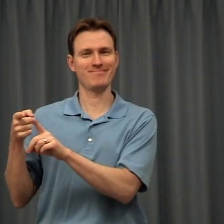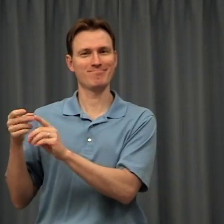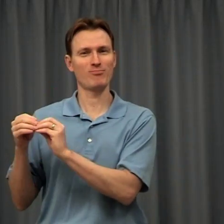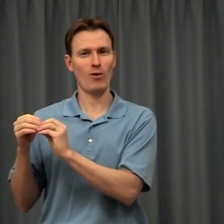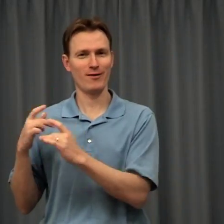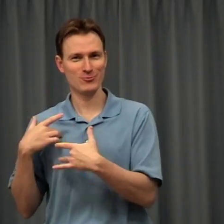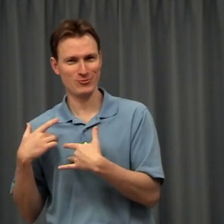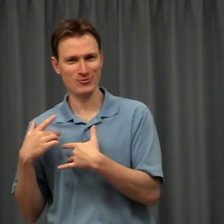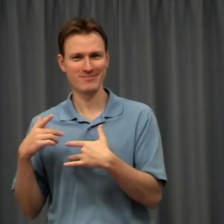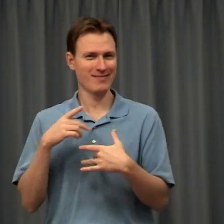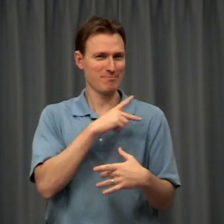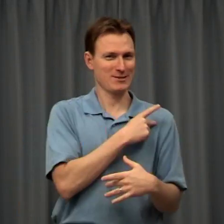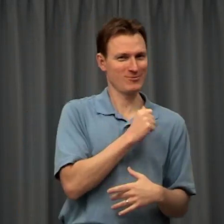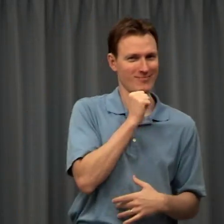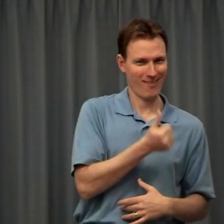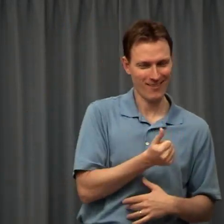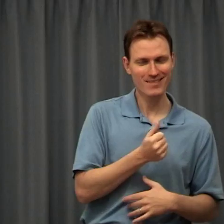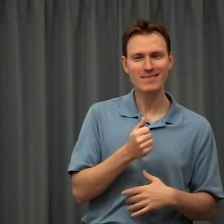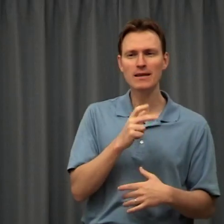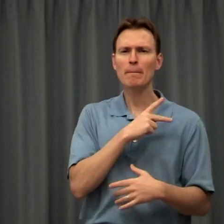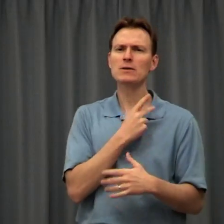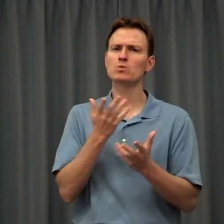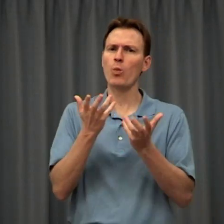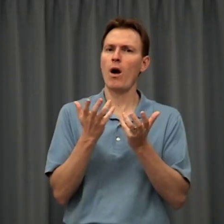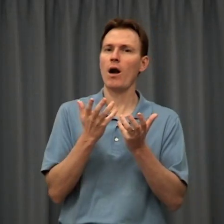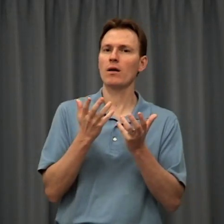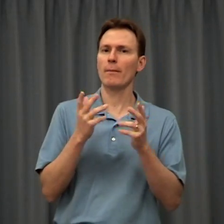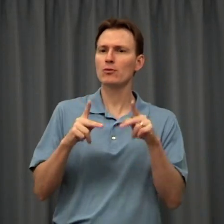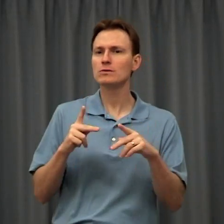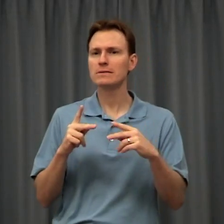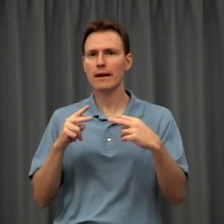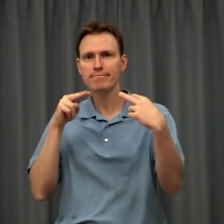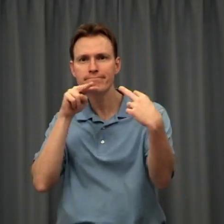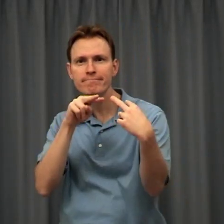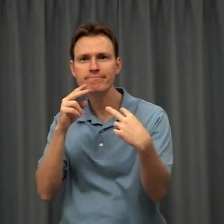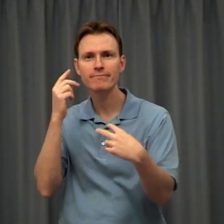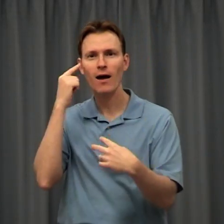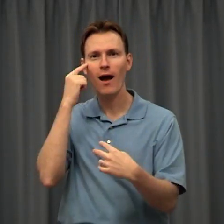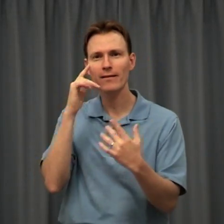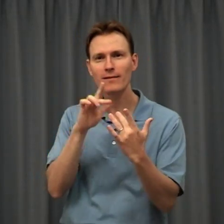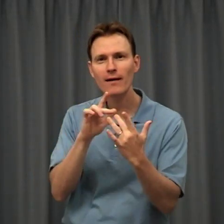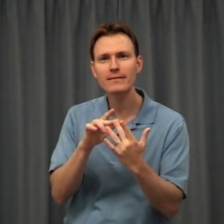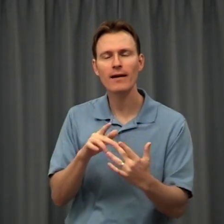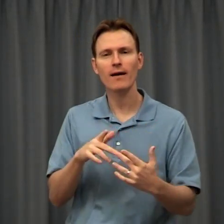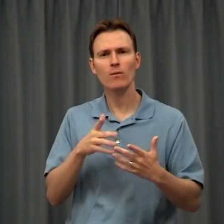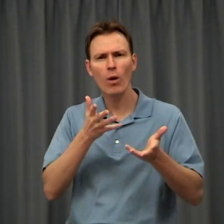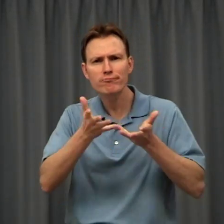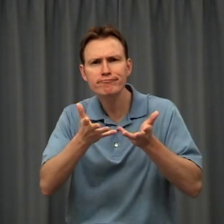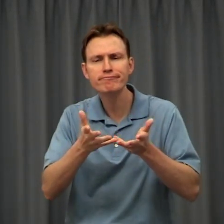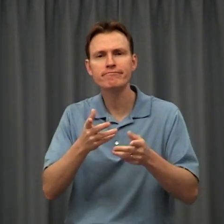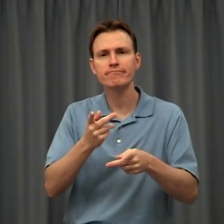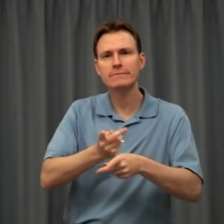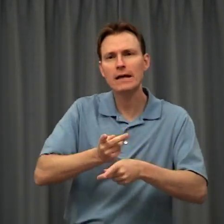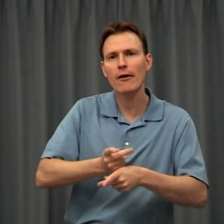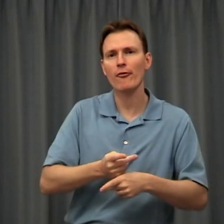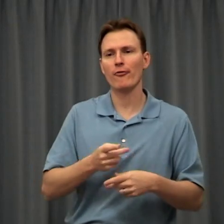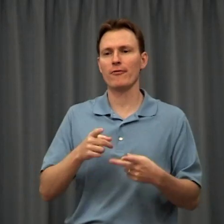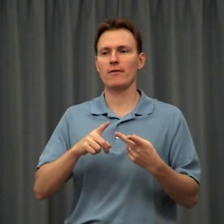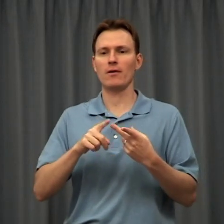was more the professor's concern than the patients. The patients wanted a person who would look them in the eye, who would